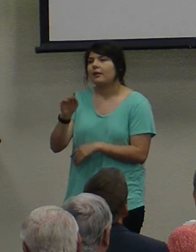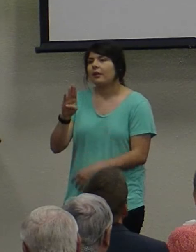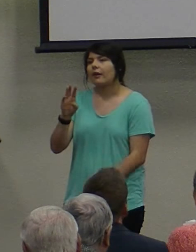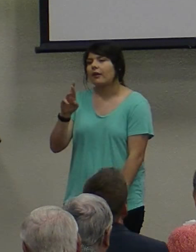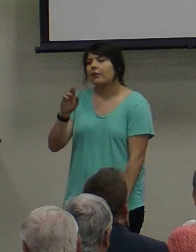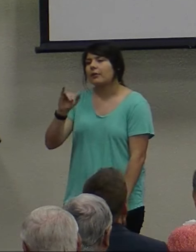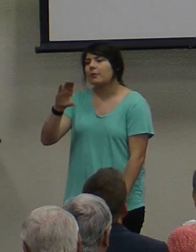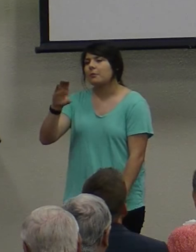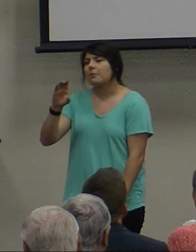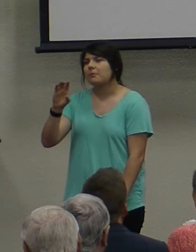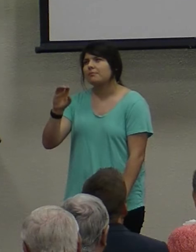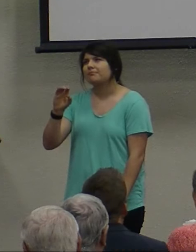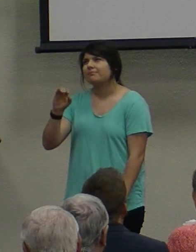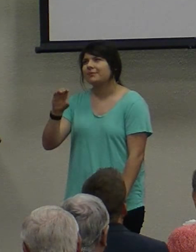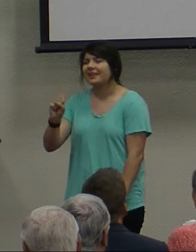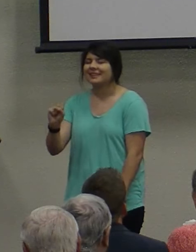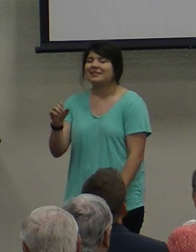world.